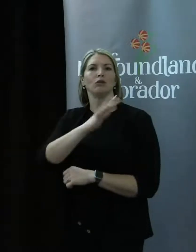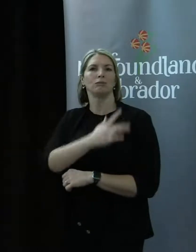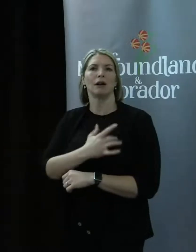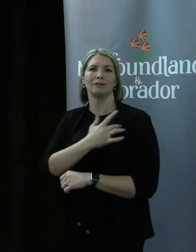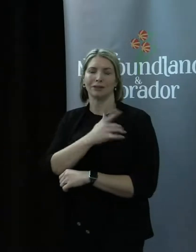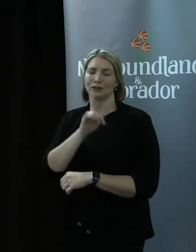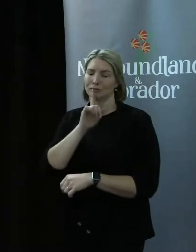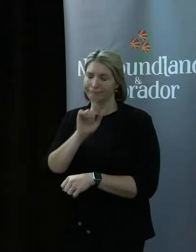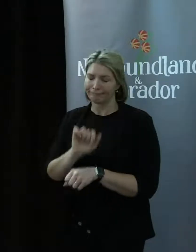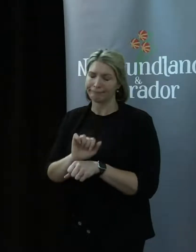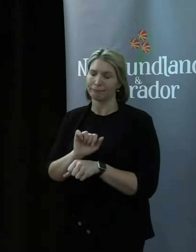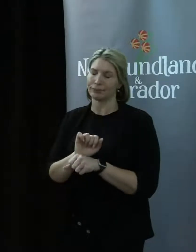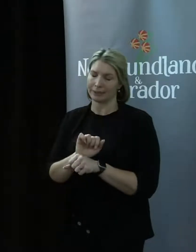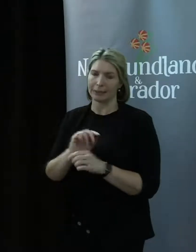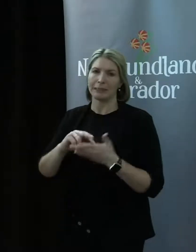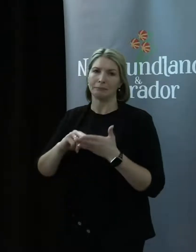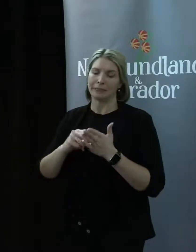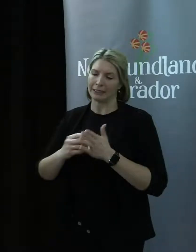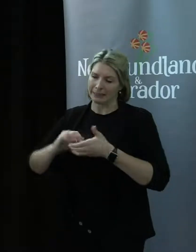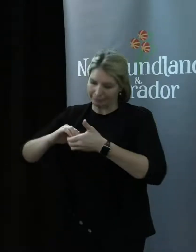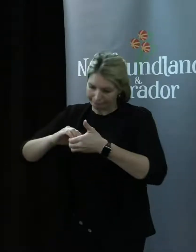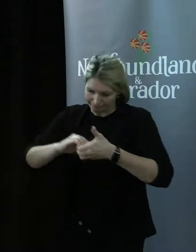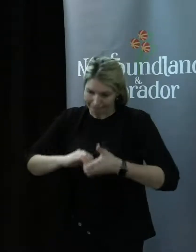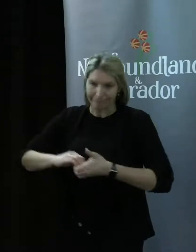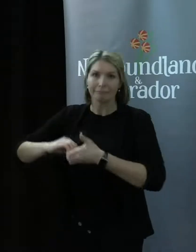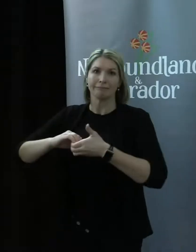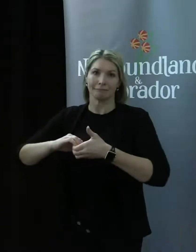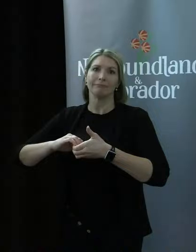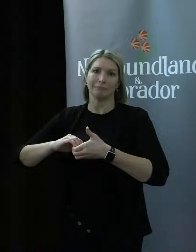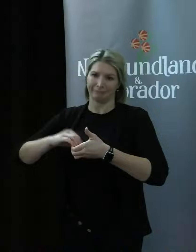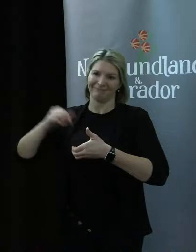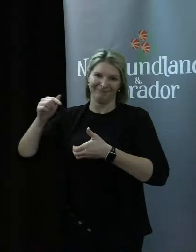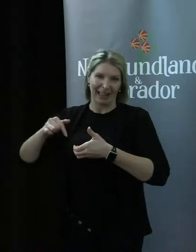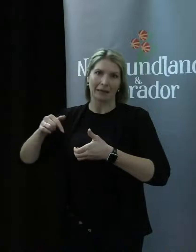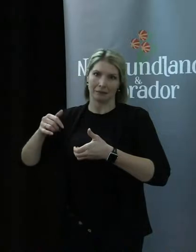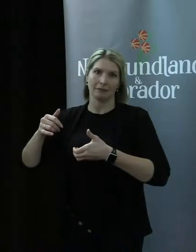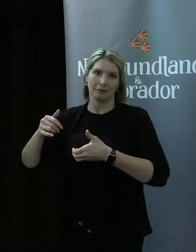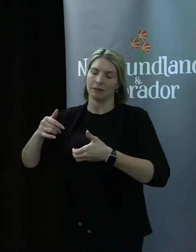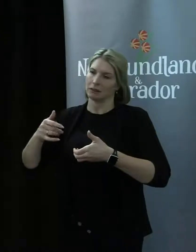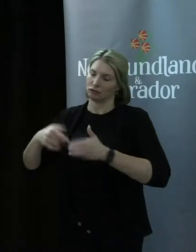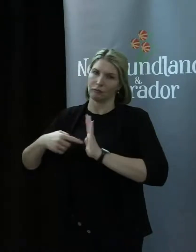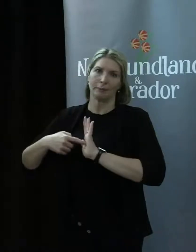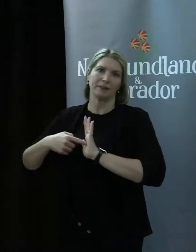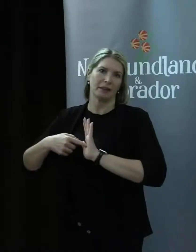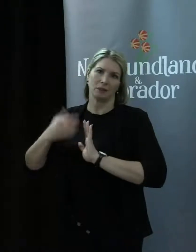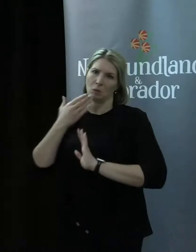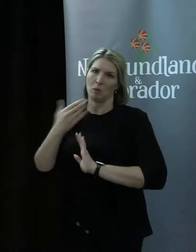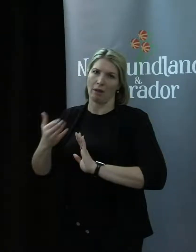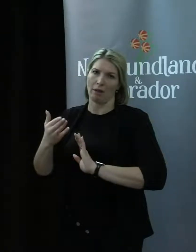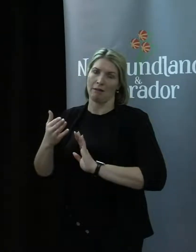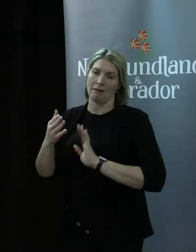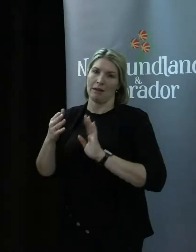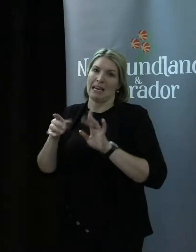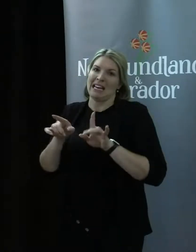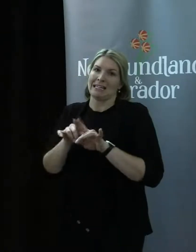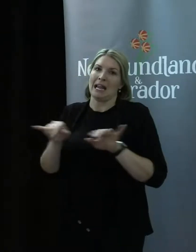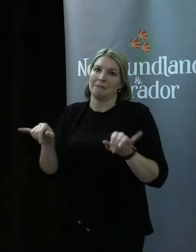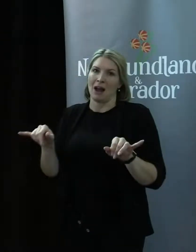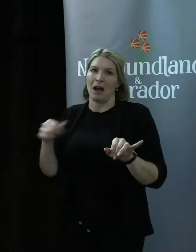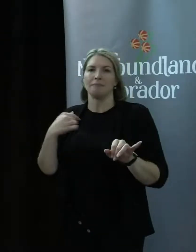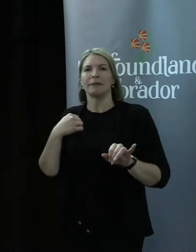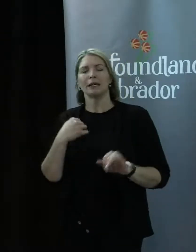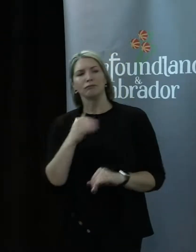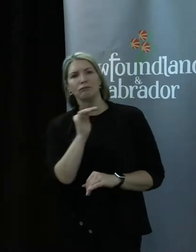collaboration. And in speaking with some of my colleagues across the country, I mean, we are the envy of the country.